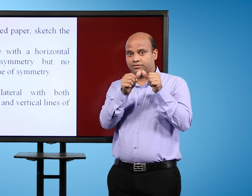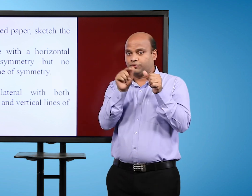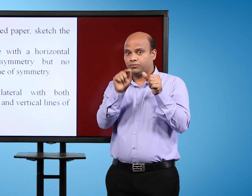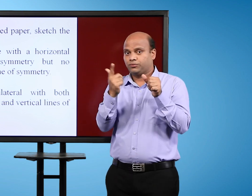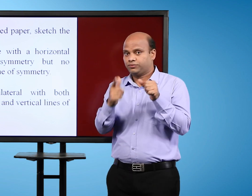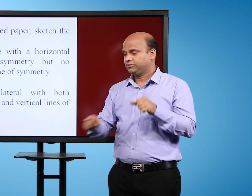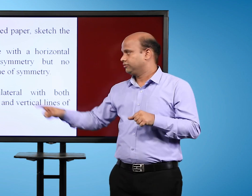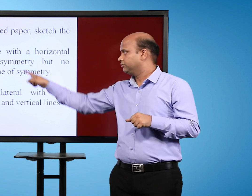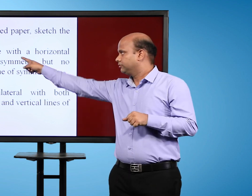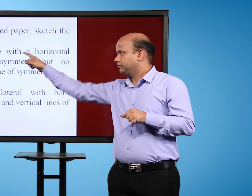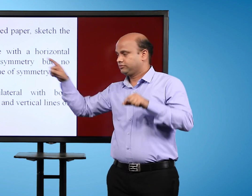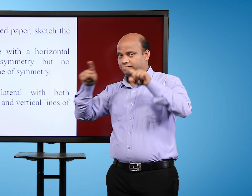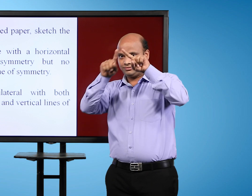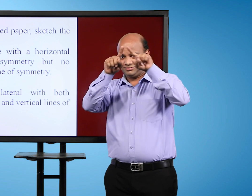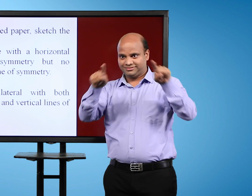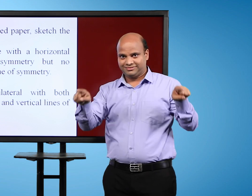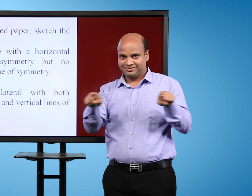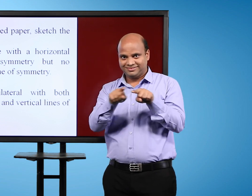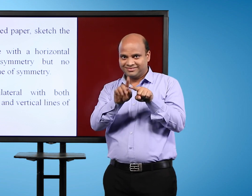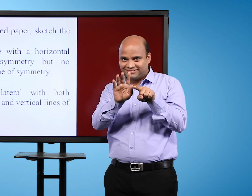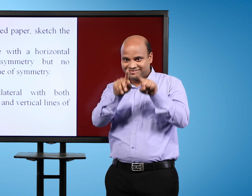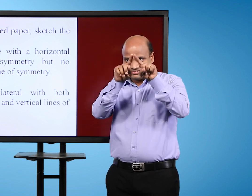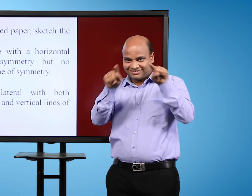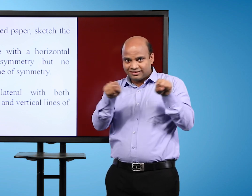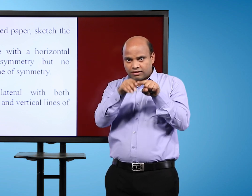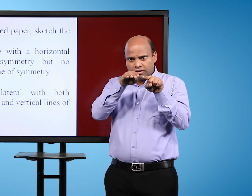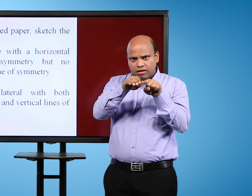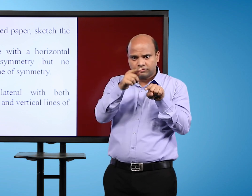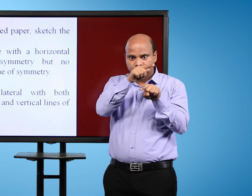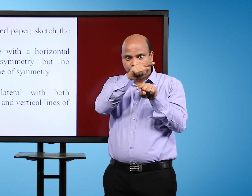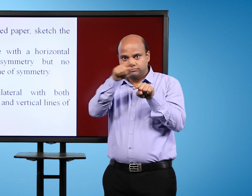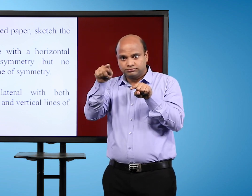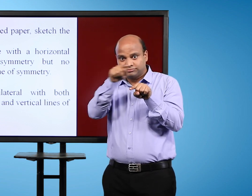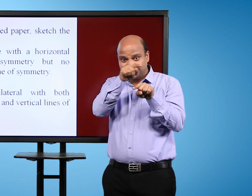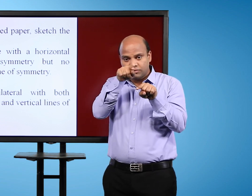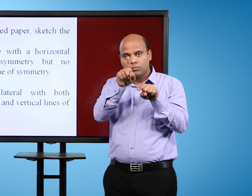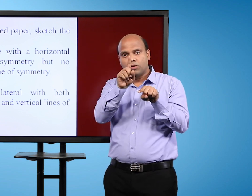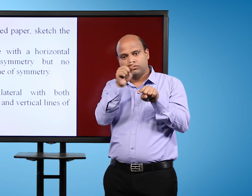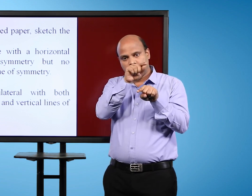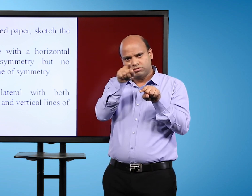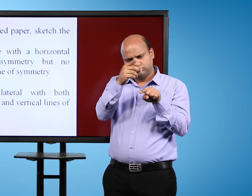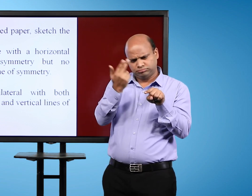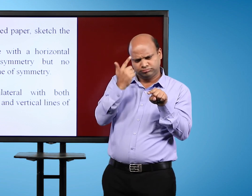A. A triangle with a horizontal line of symmetry but no vertical line of